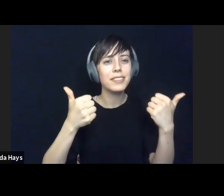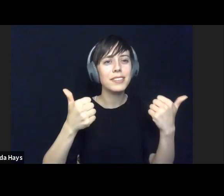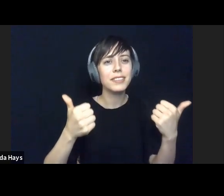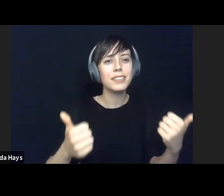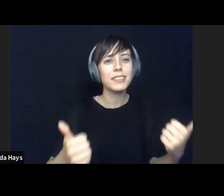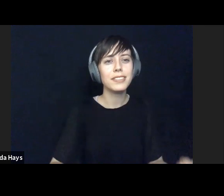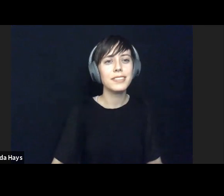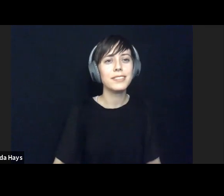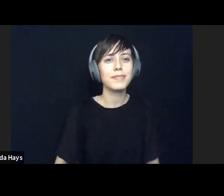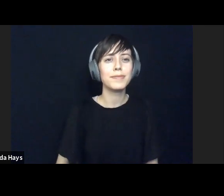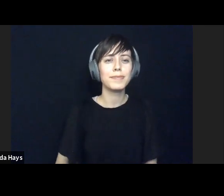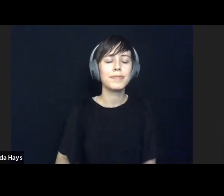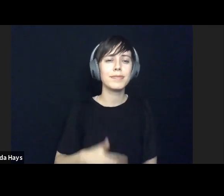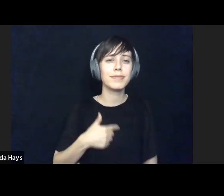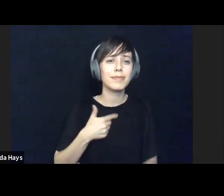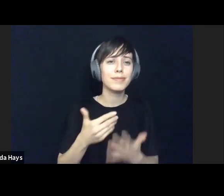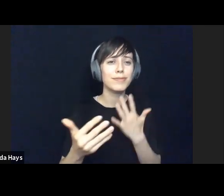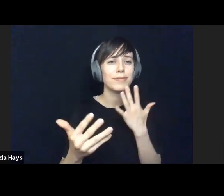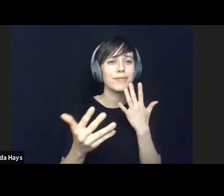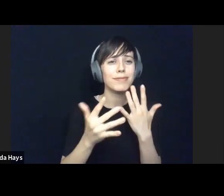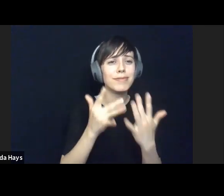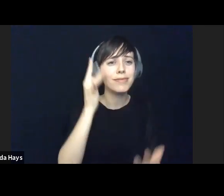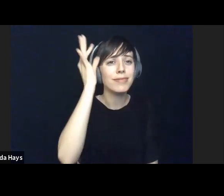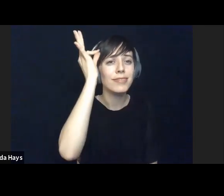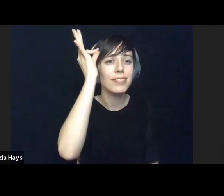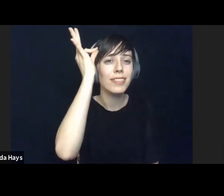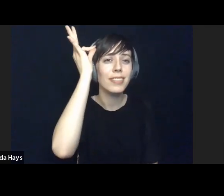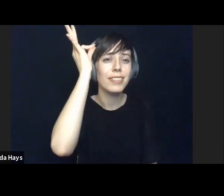eternal. I'm getting older.